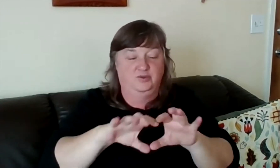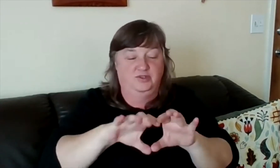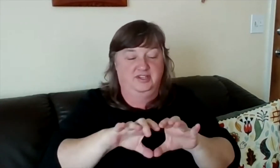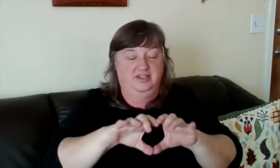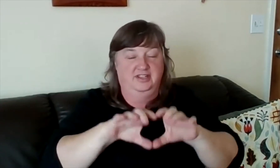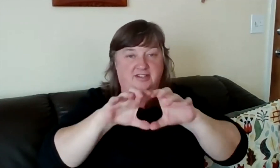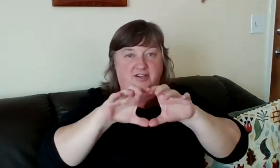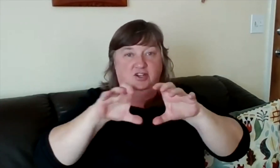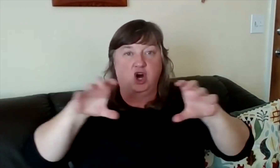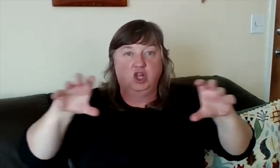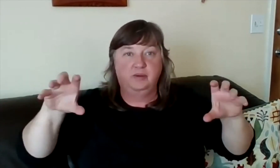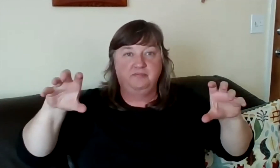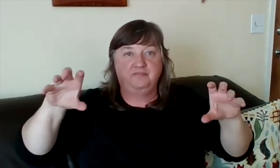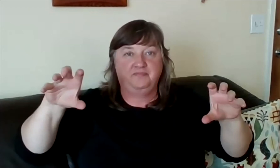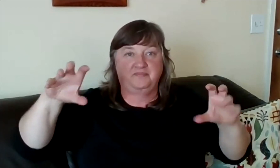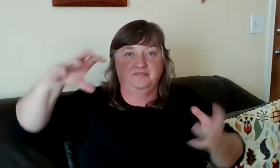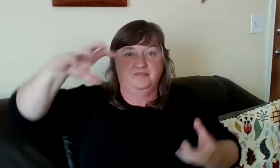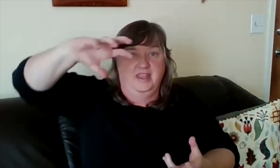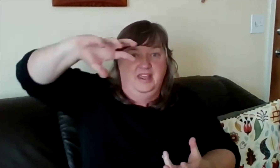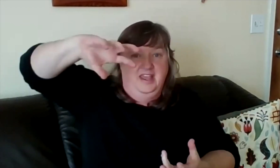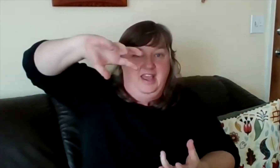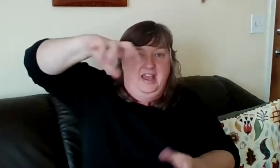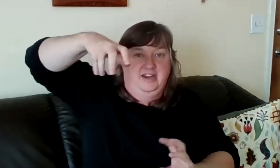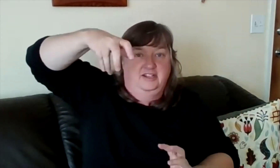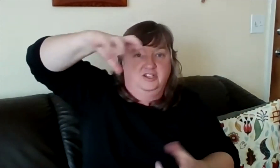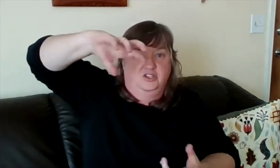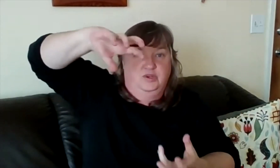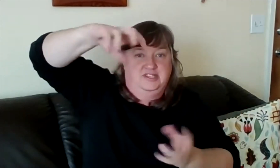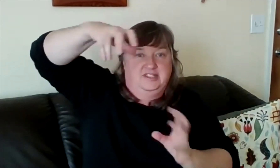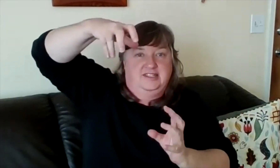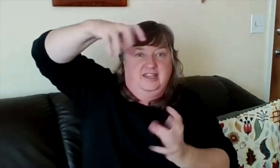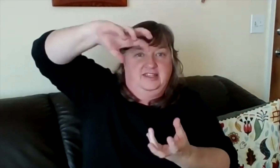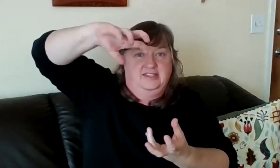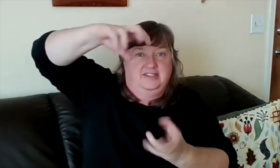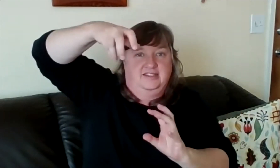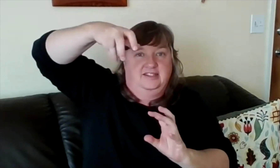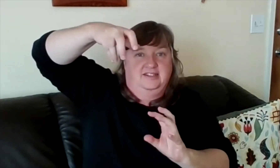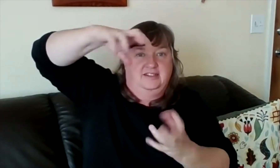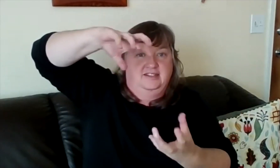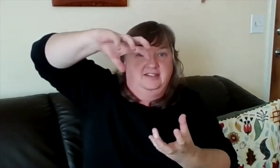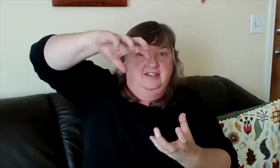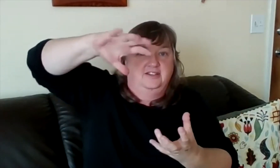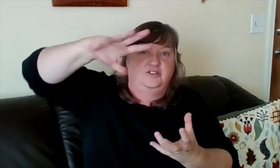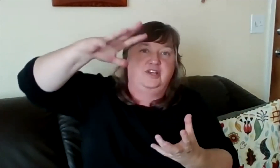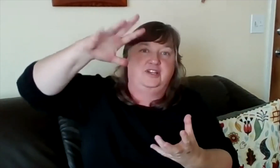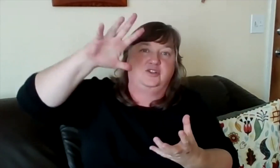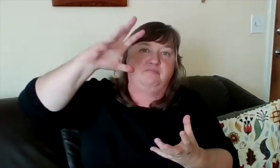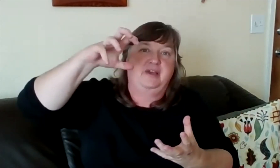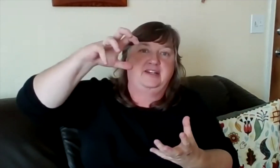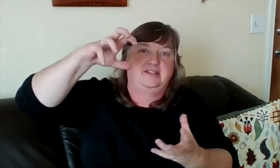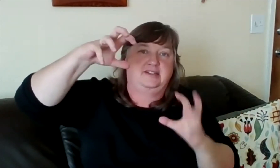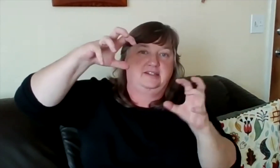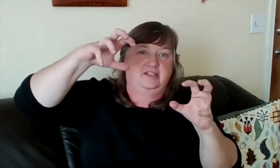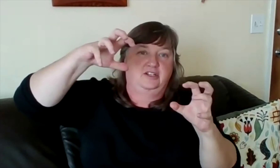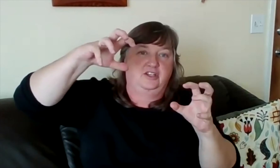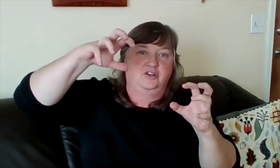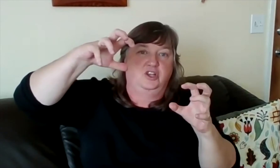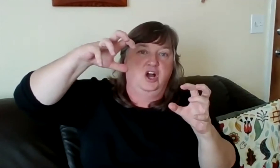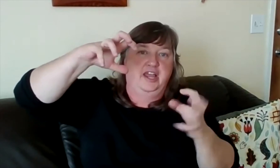it's a column, and it twists like this. So you get your claw